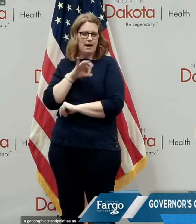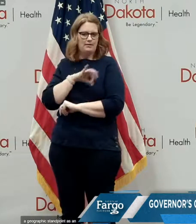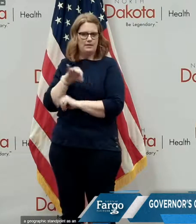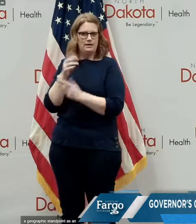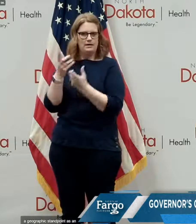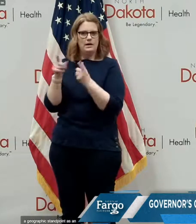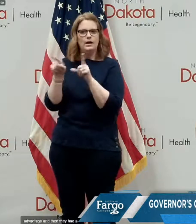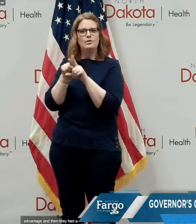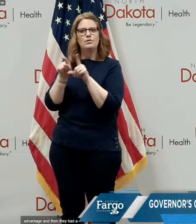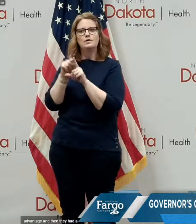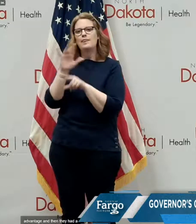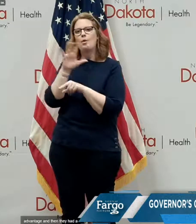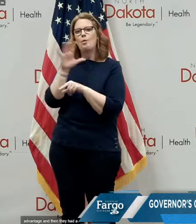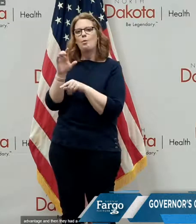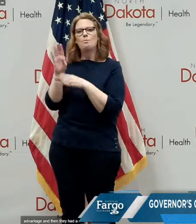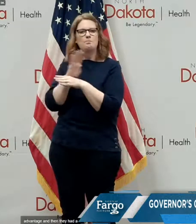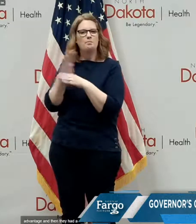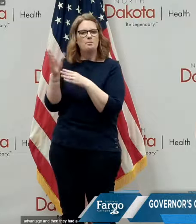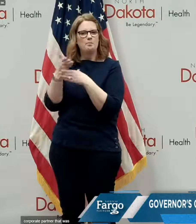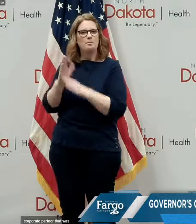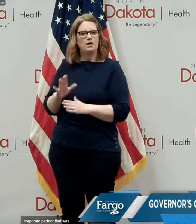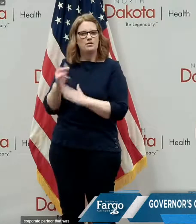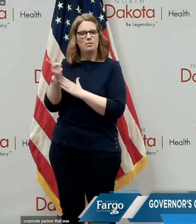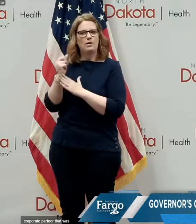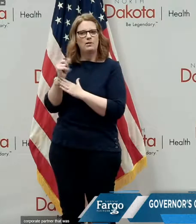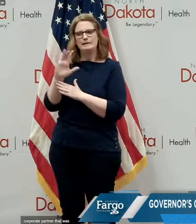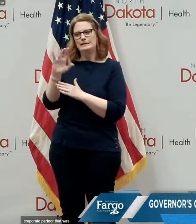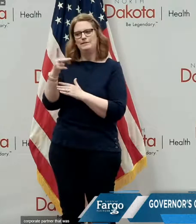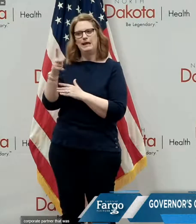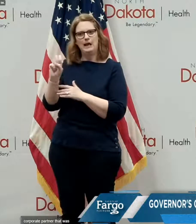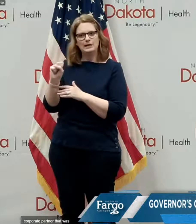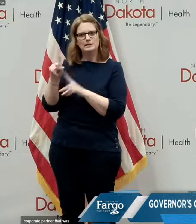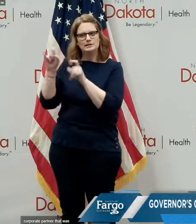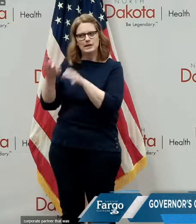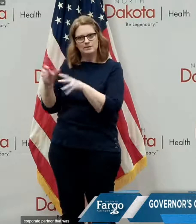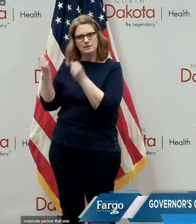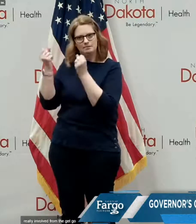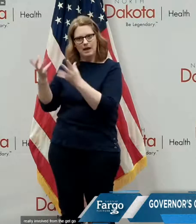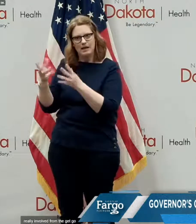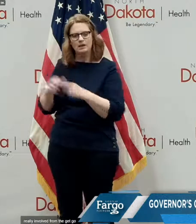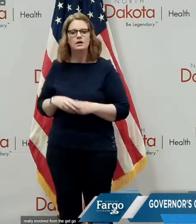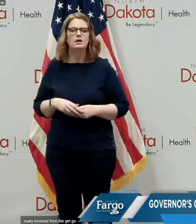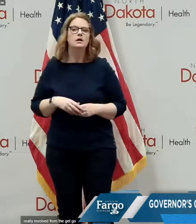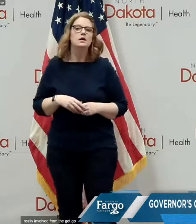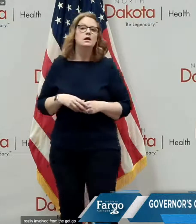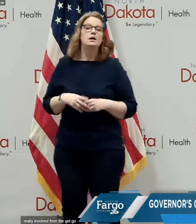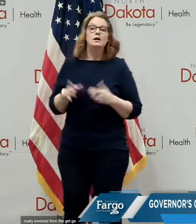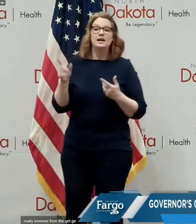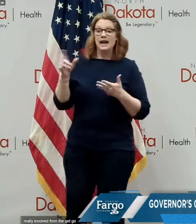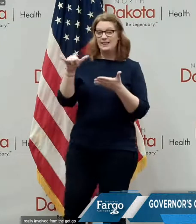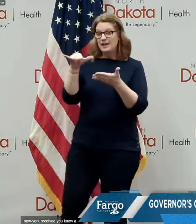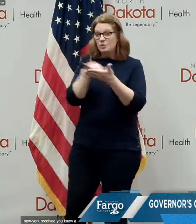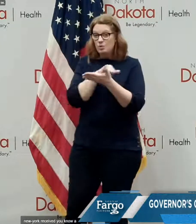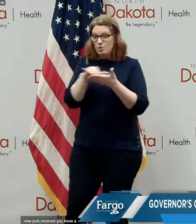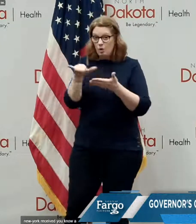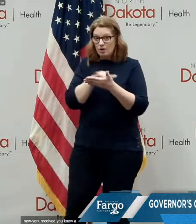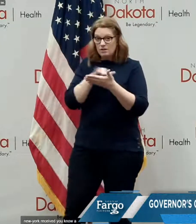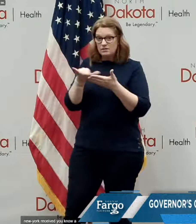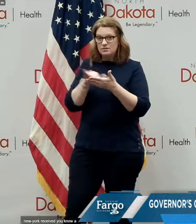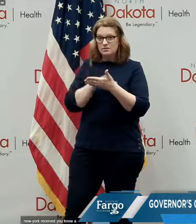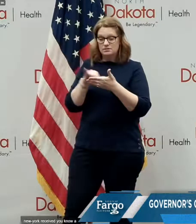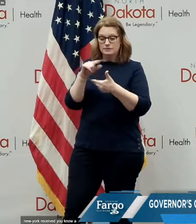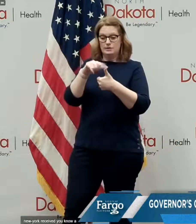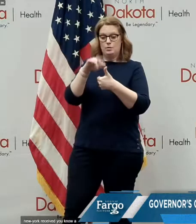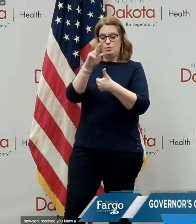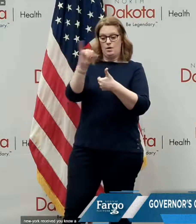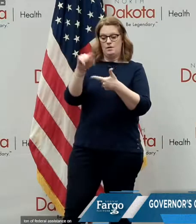corporate partner that was really involved from the get-go. New York received a ton of federal assistance